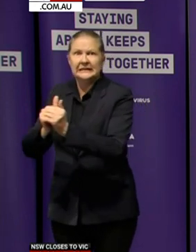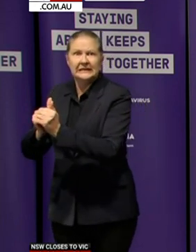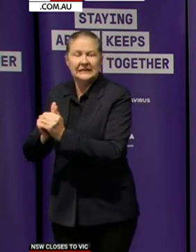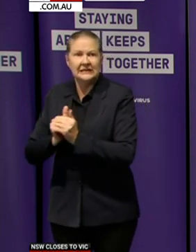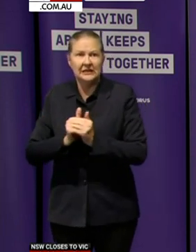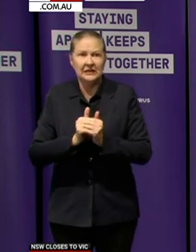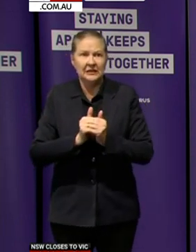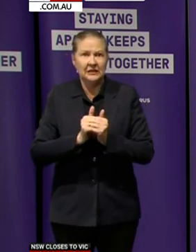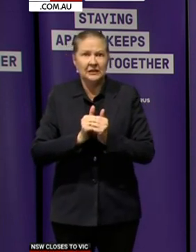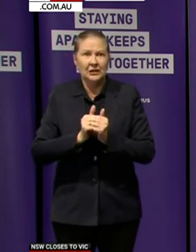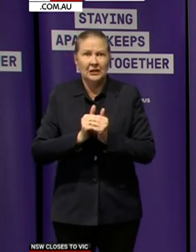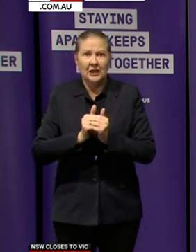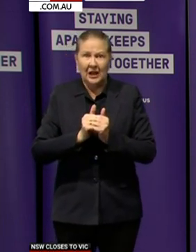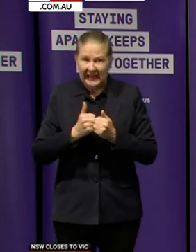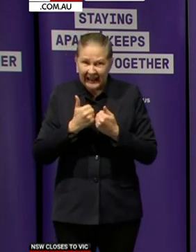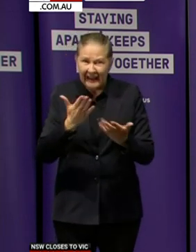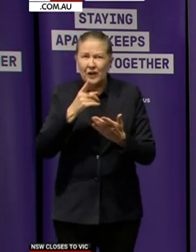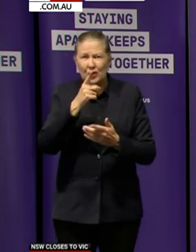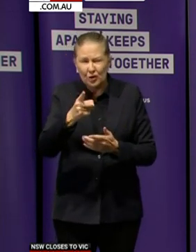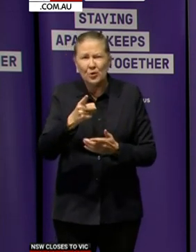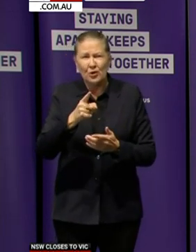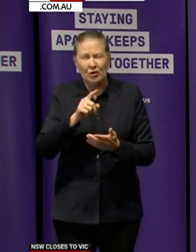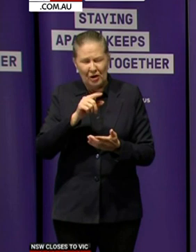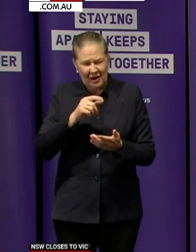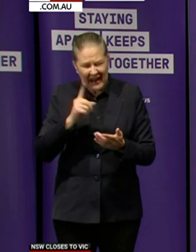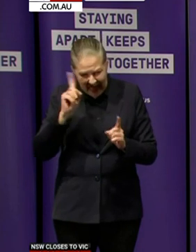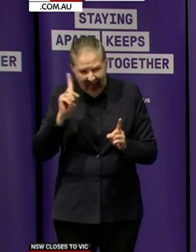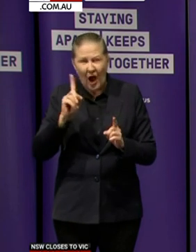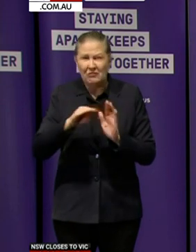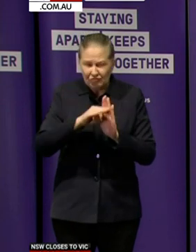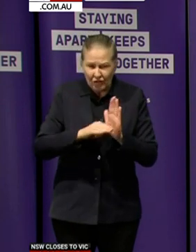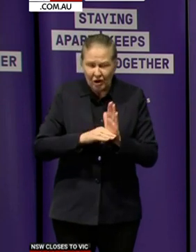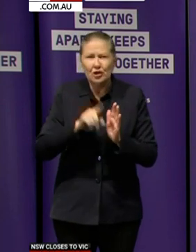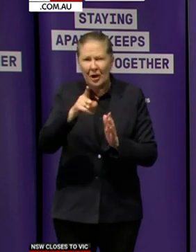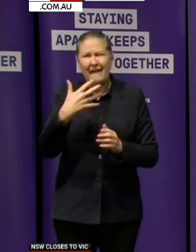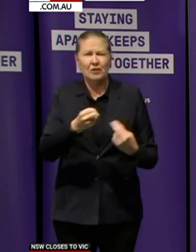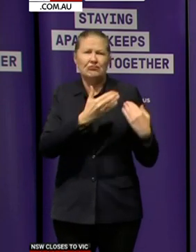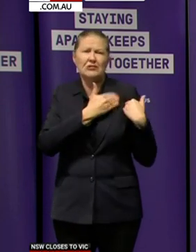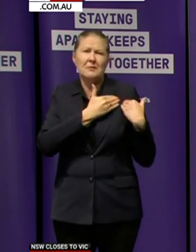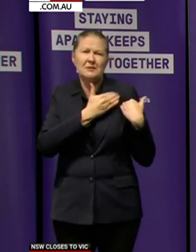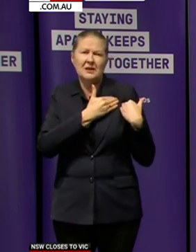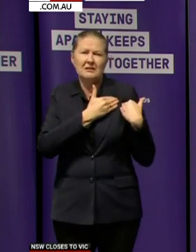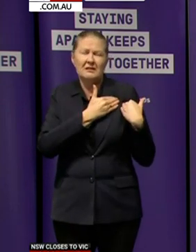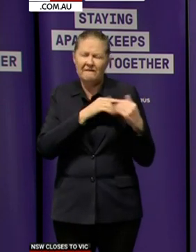an opportunity to do the right thing. There's an obligation to do the right thing for your family, for every